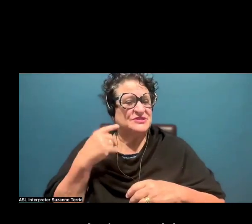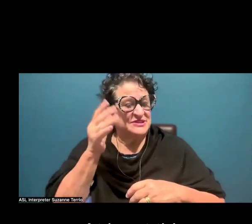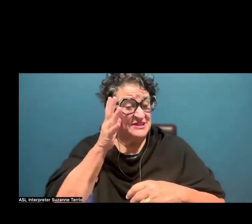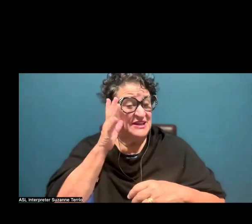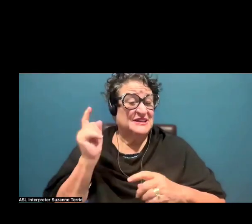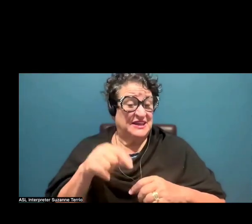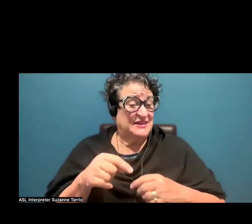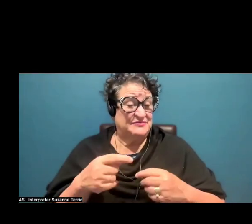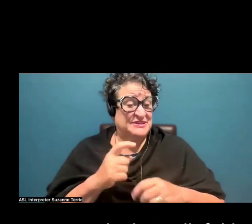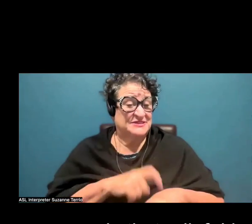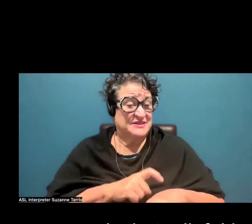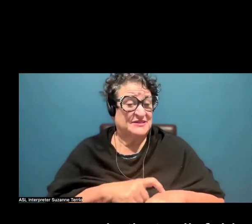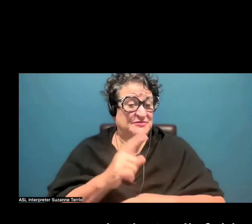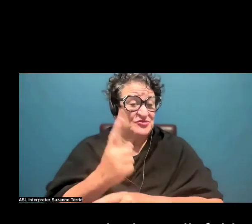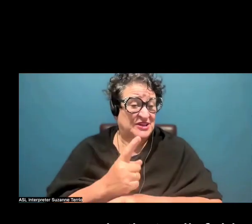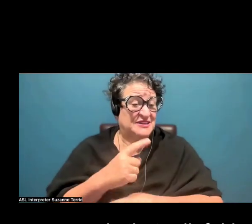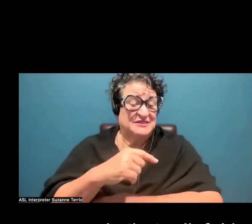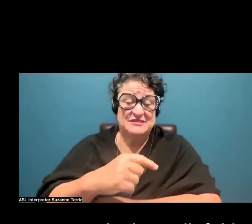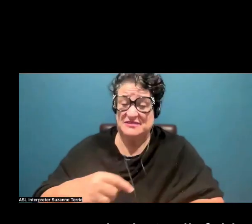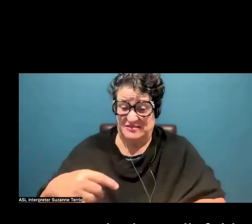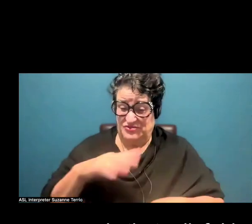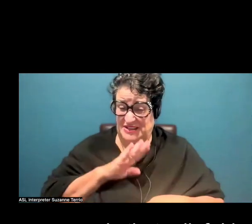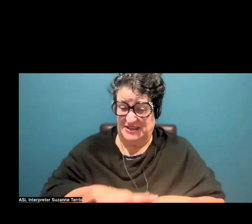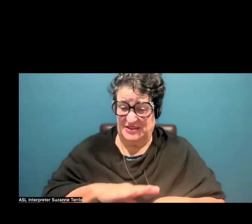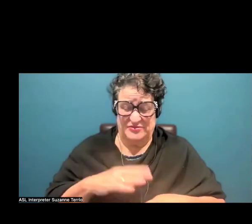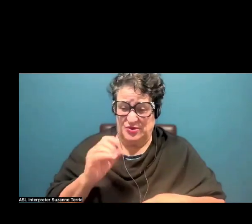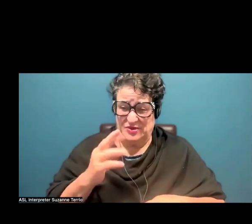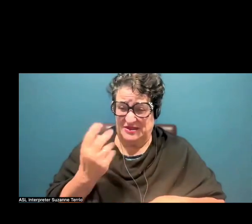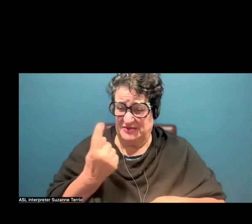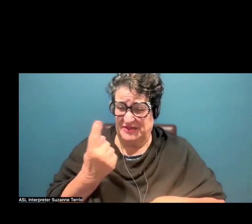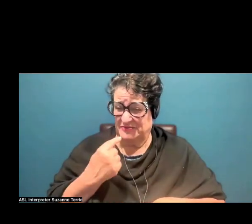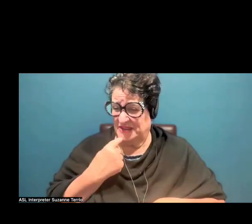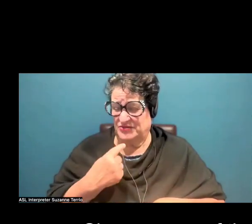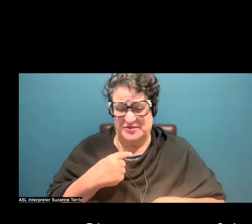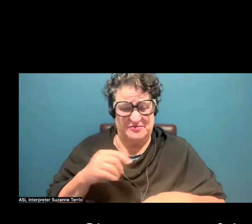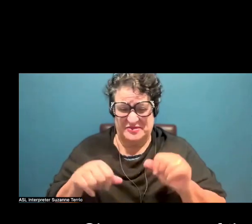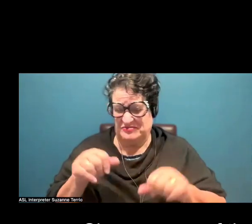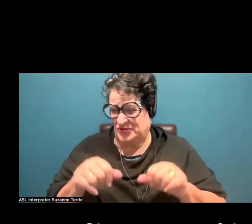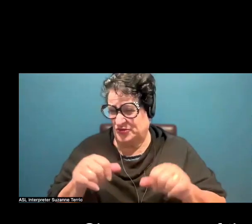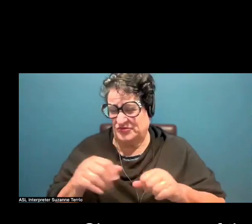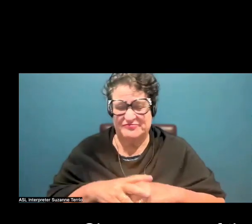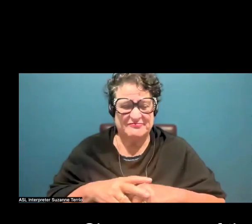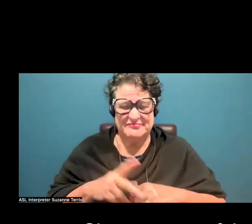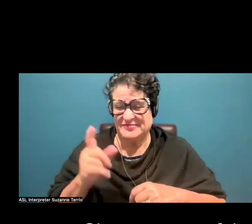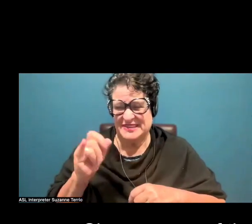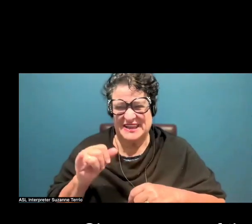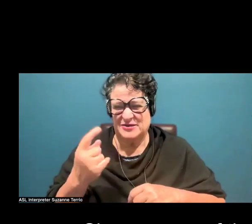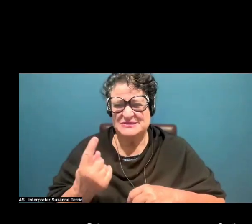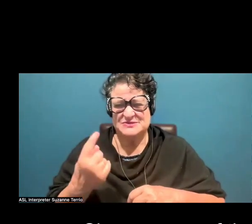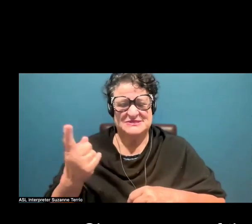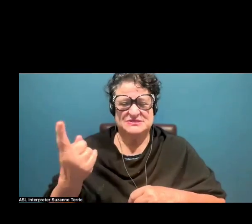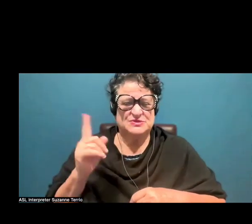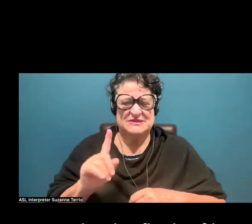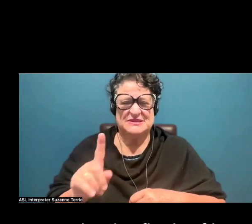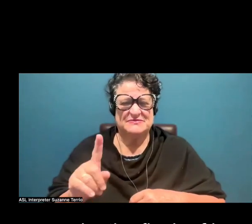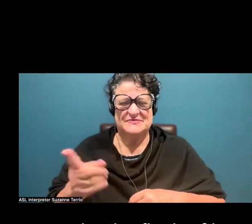time, right? Is that relief I hear or something bitter? I'm not sure. She was one of the last to come down from the lodge, and I could